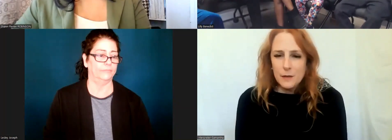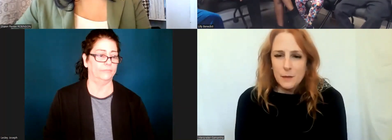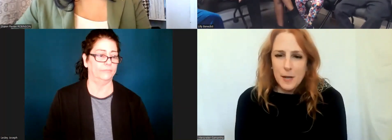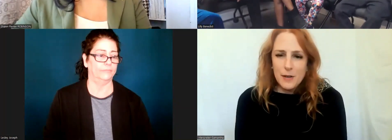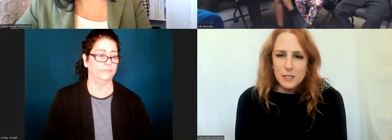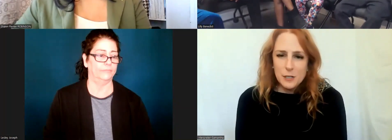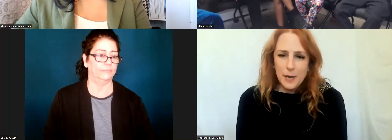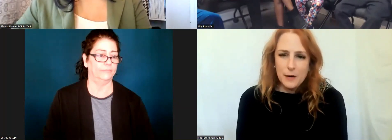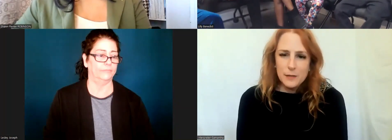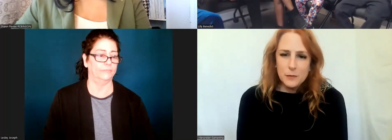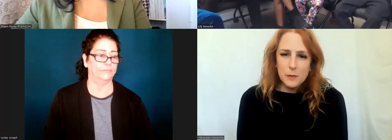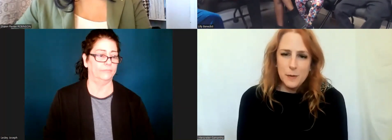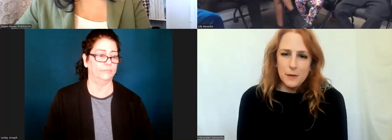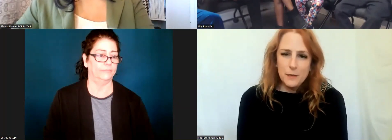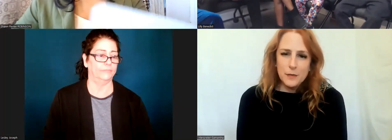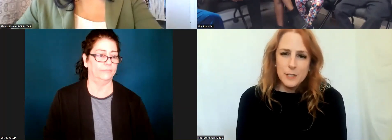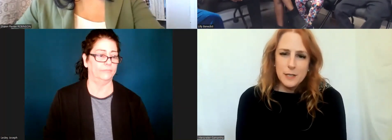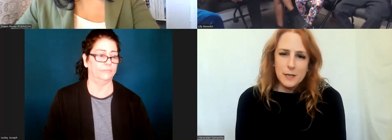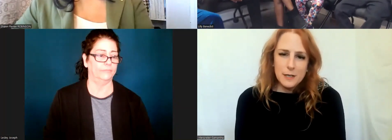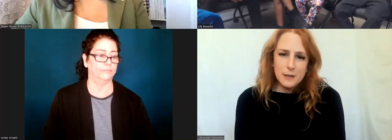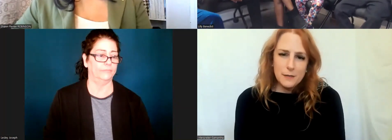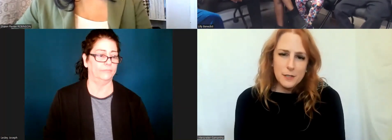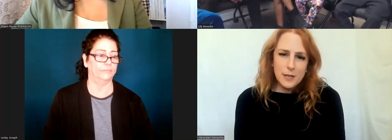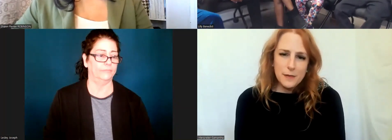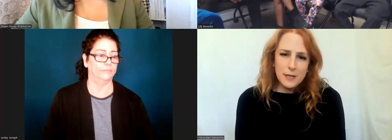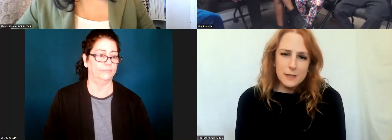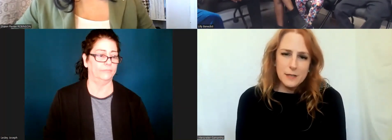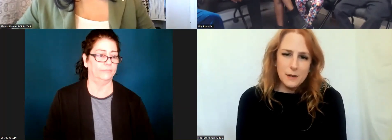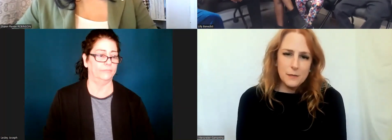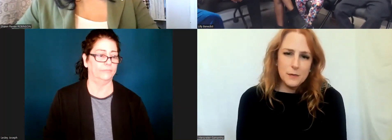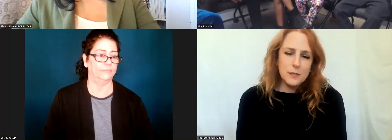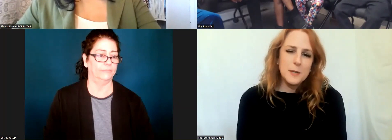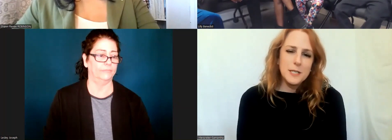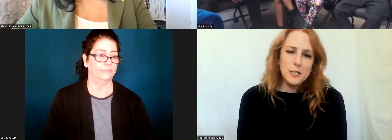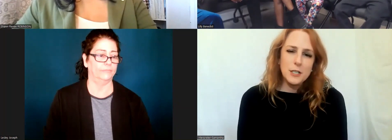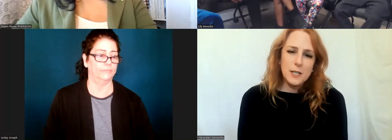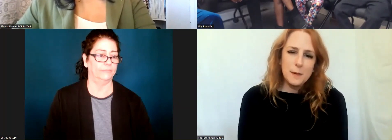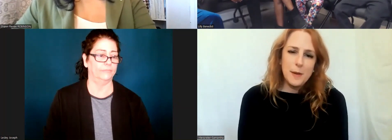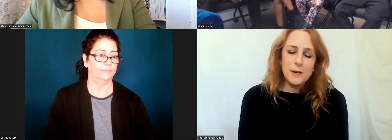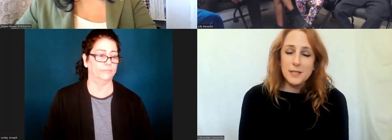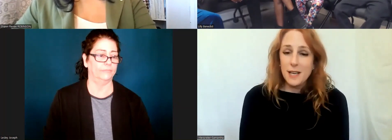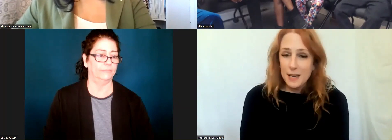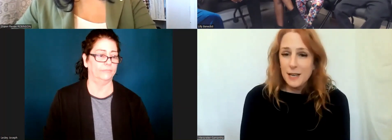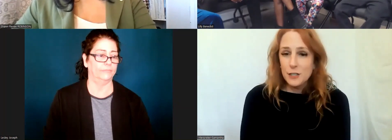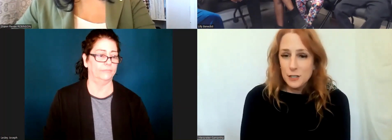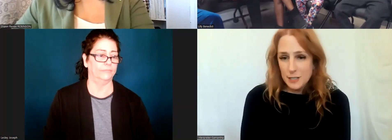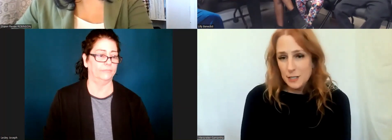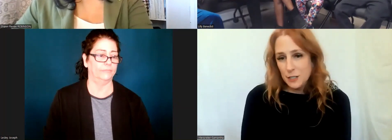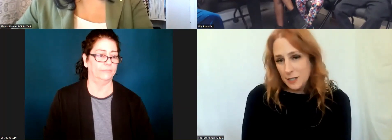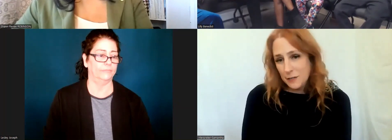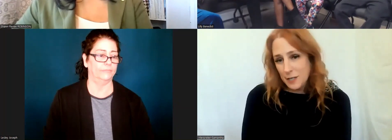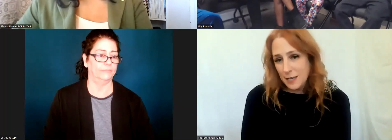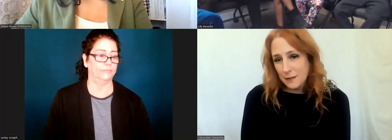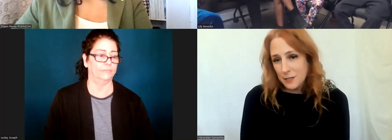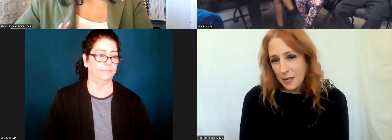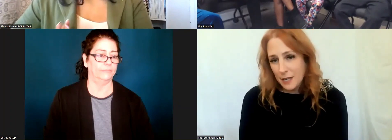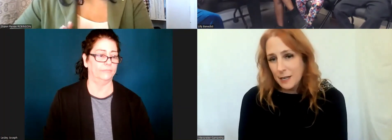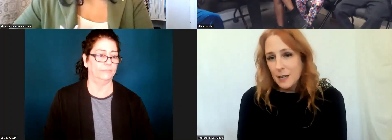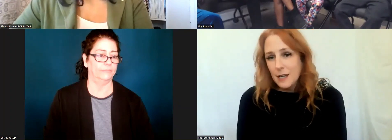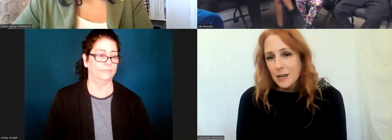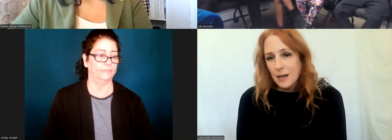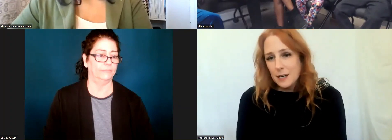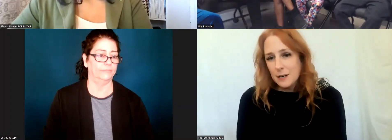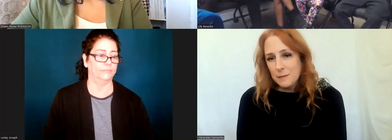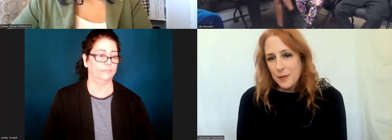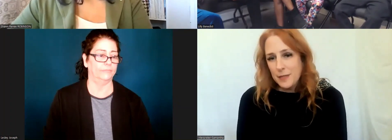I think my advice to parents would be for deaf kids, to be teaching them how to sign, actually teaching the deaf kids how to